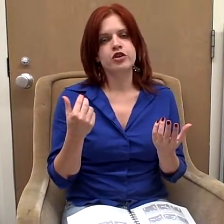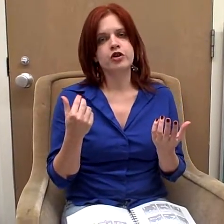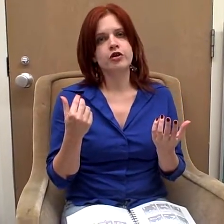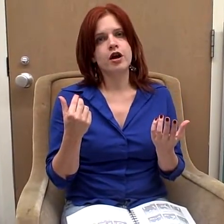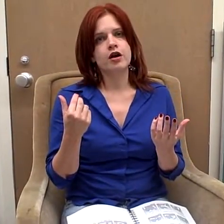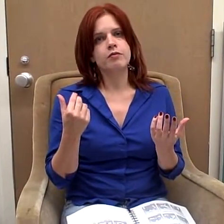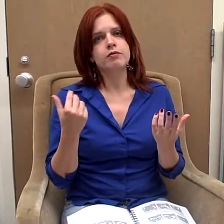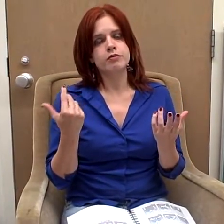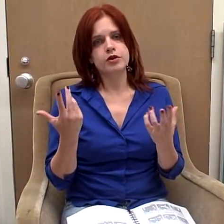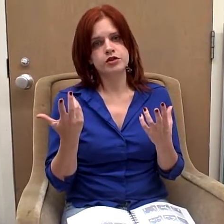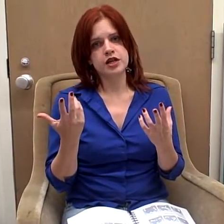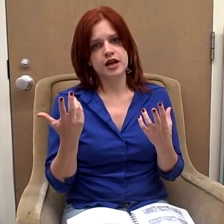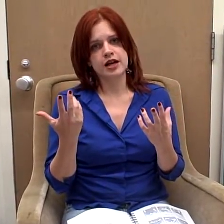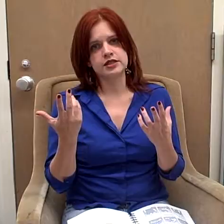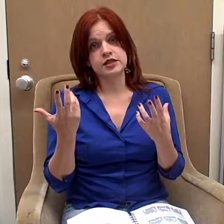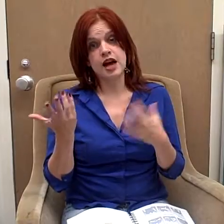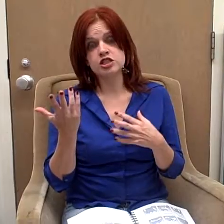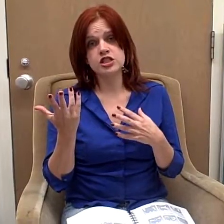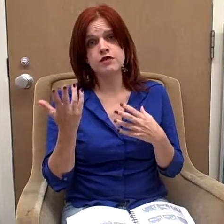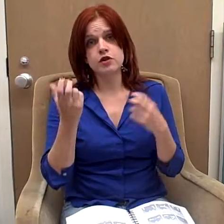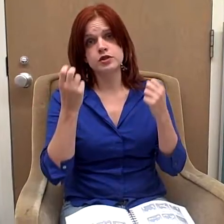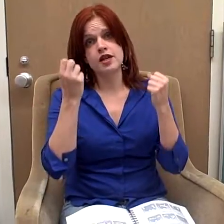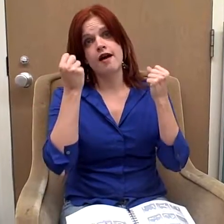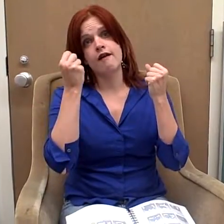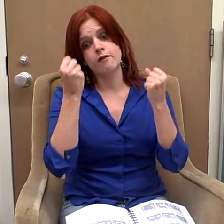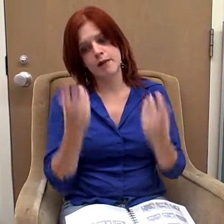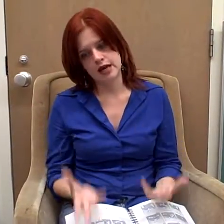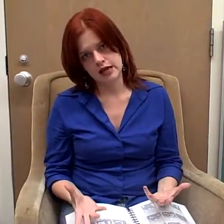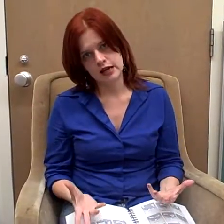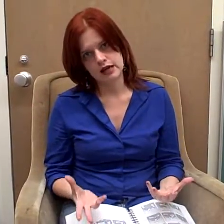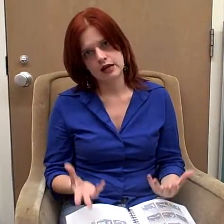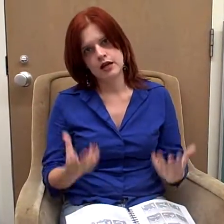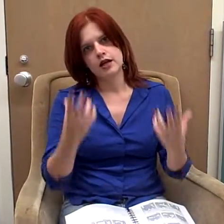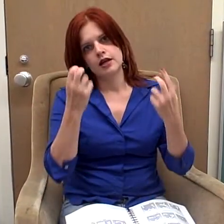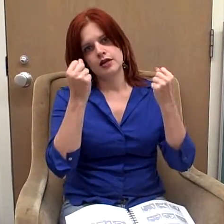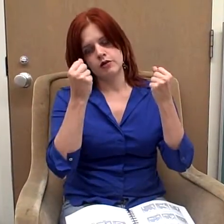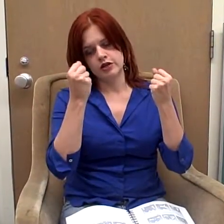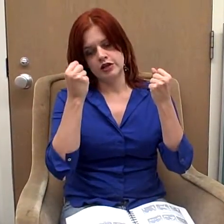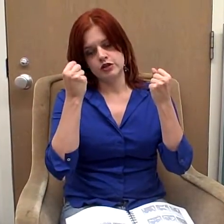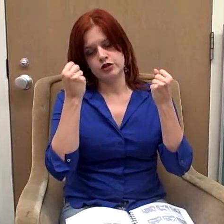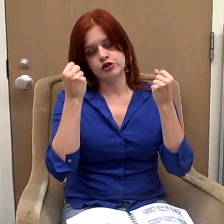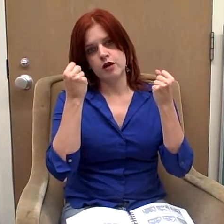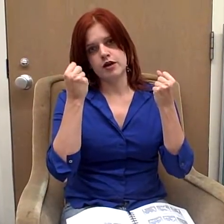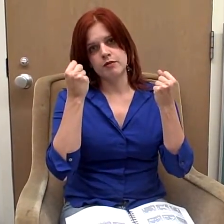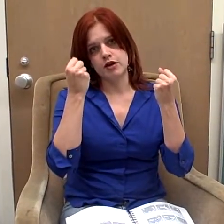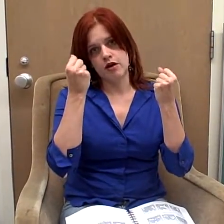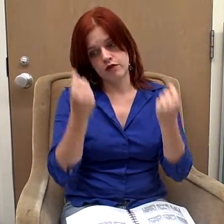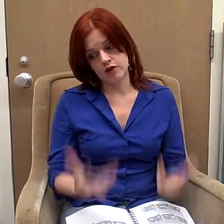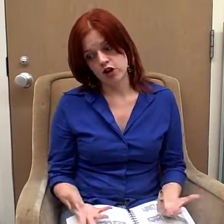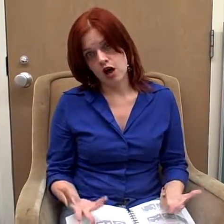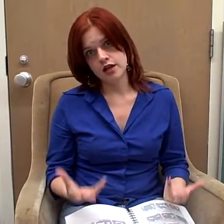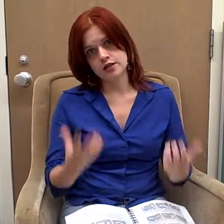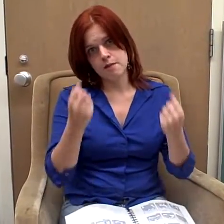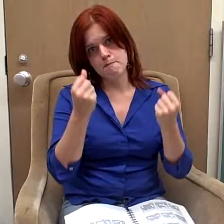you're using it as an adjective, you would say, I have many. When that you're describing how many you have a lot,